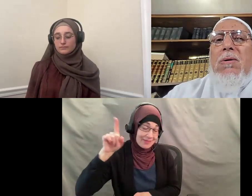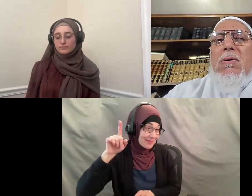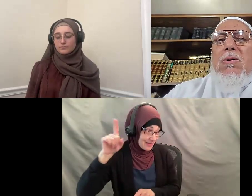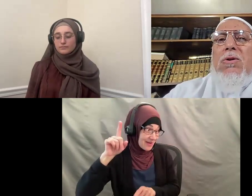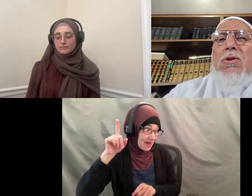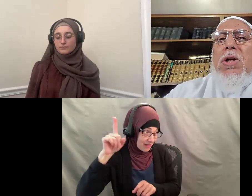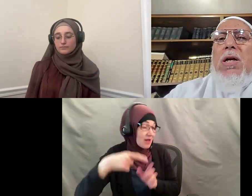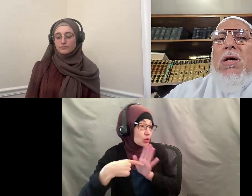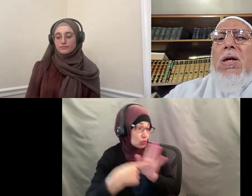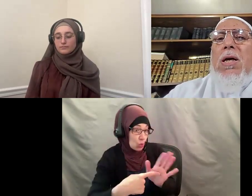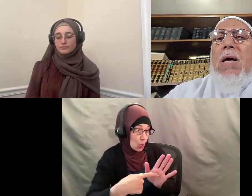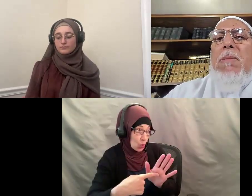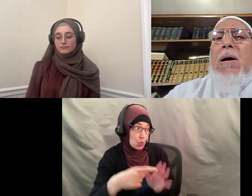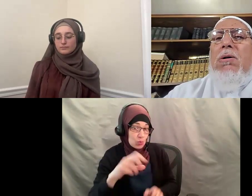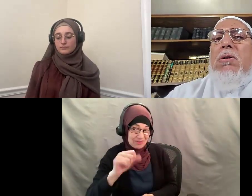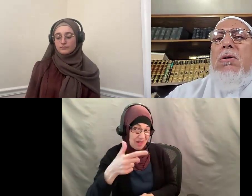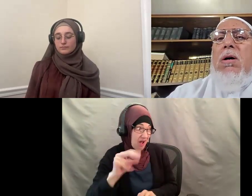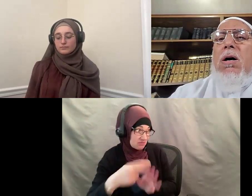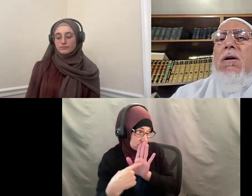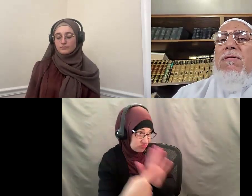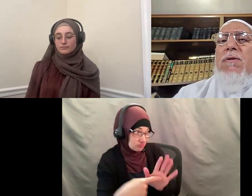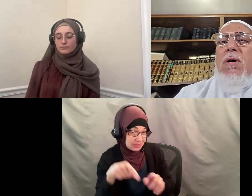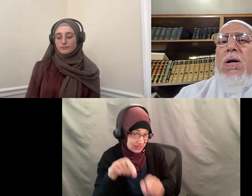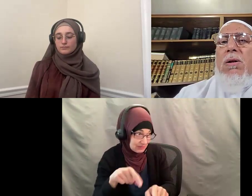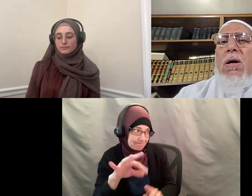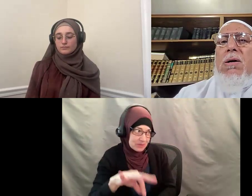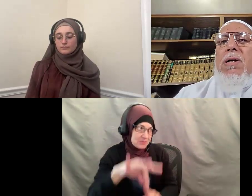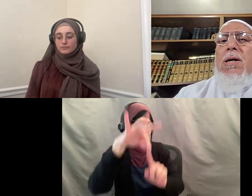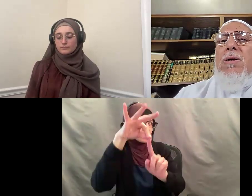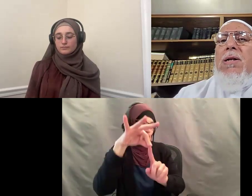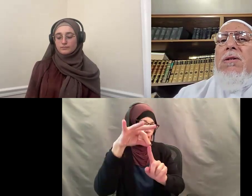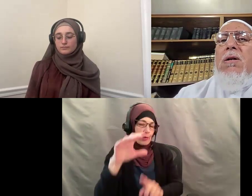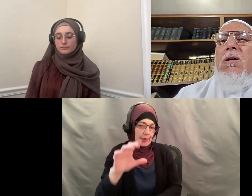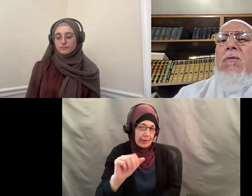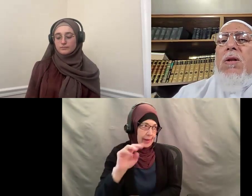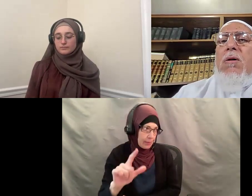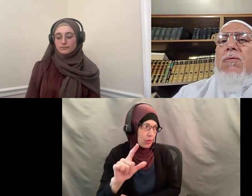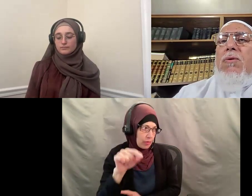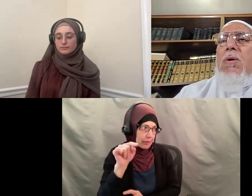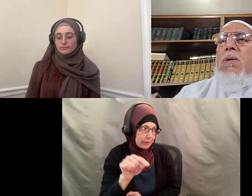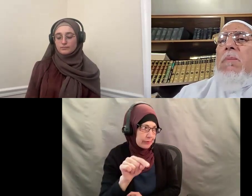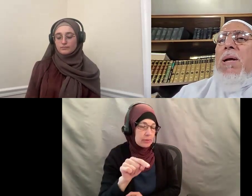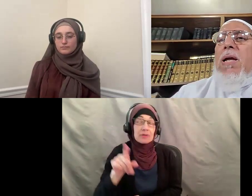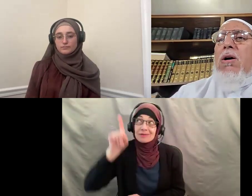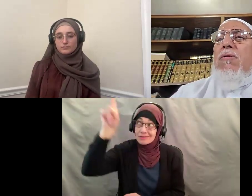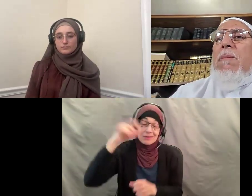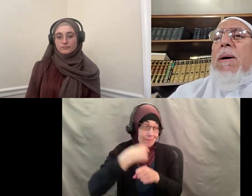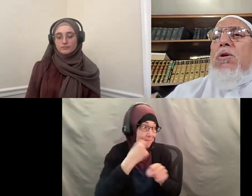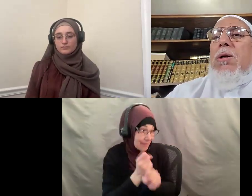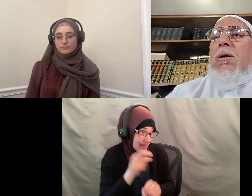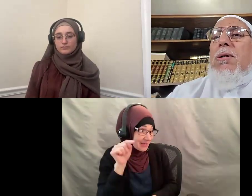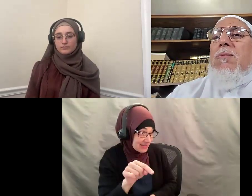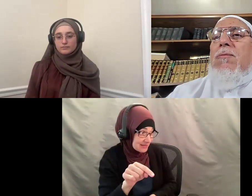and she came out of, Allah created it from the belly of